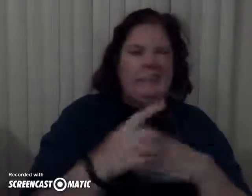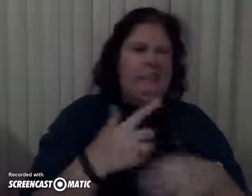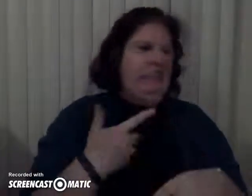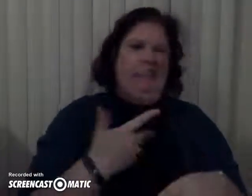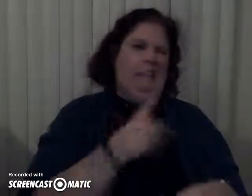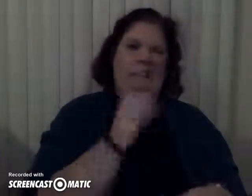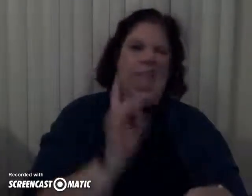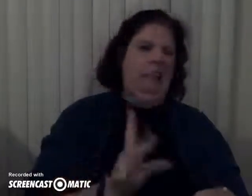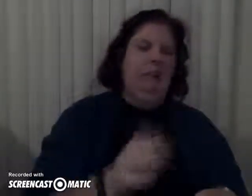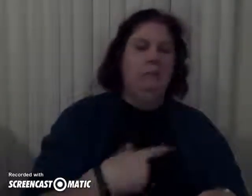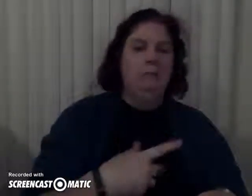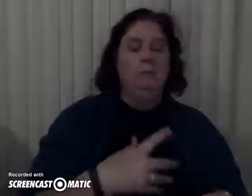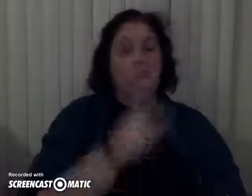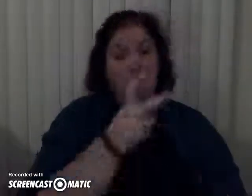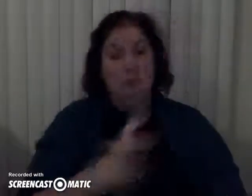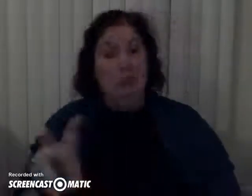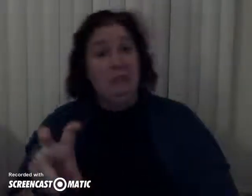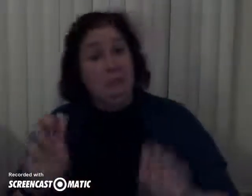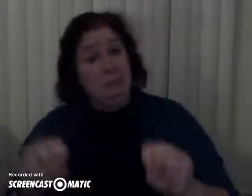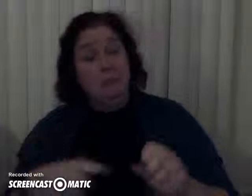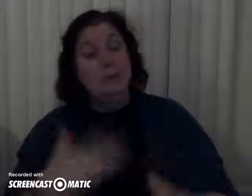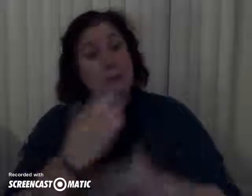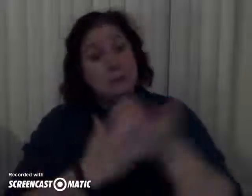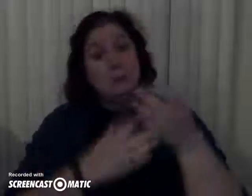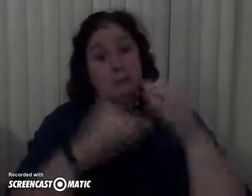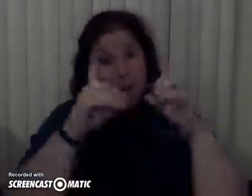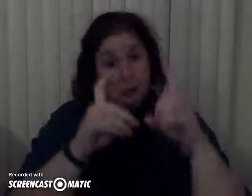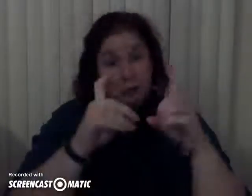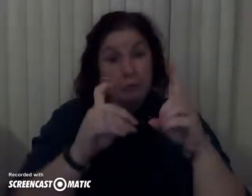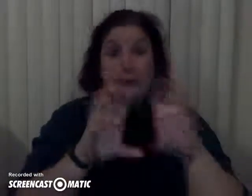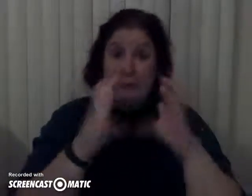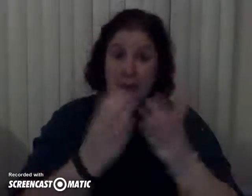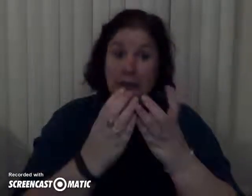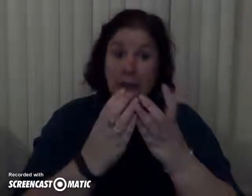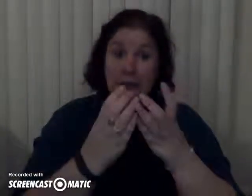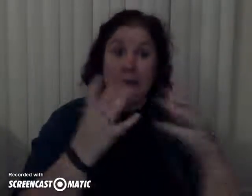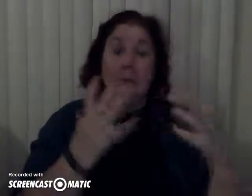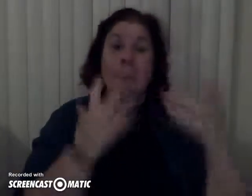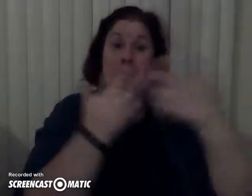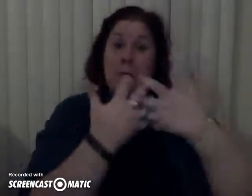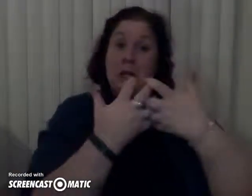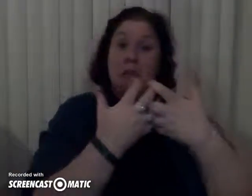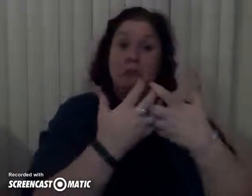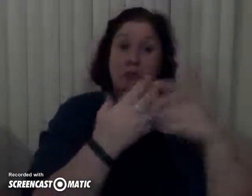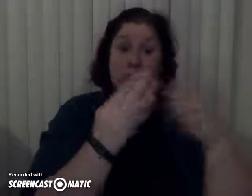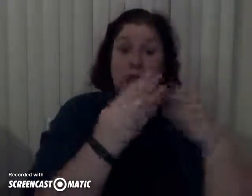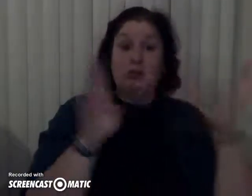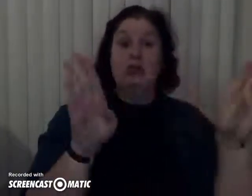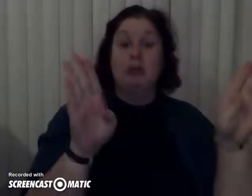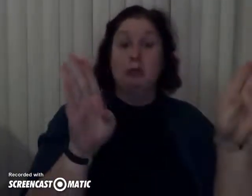what's nice about some of the photography courses is that they could meet certain requirements that really you could kind of take with you no matter what your